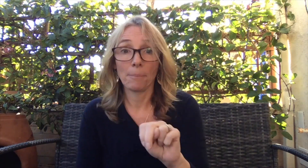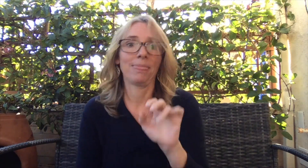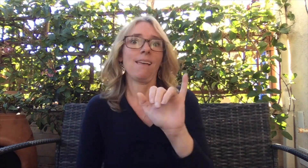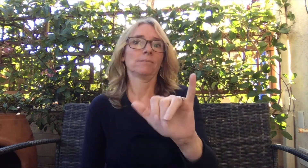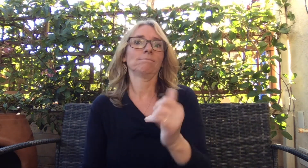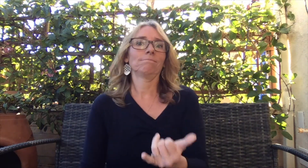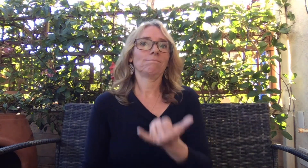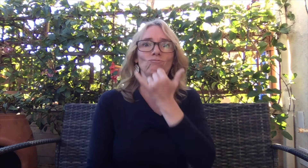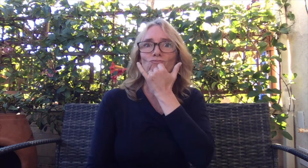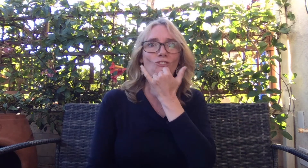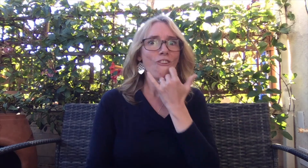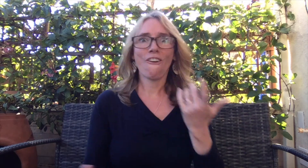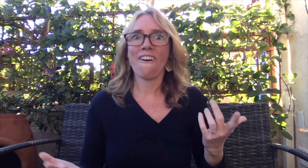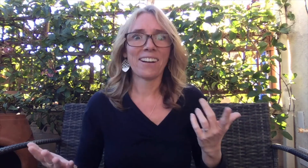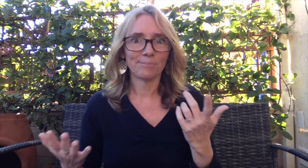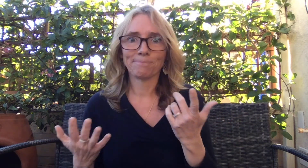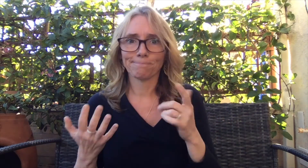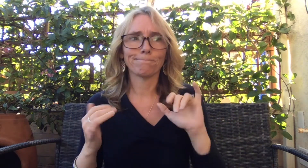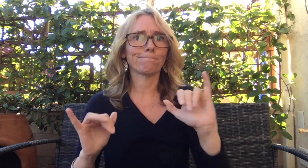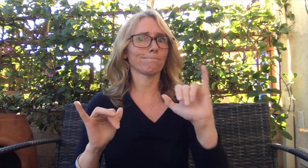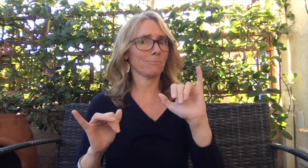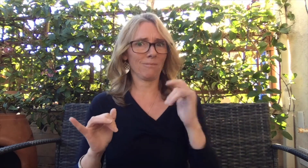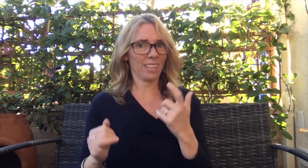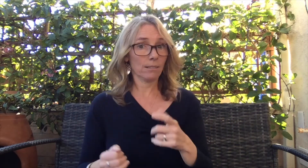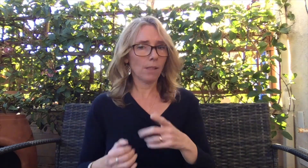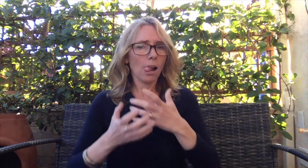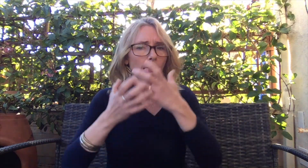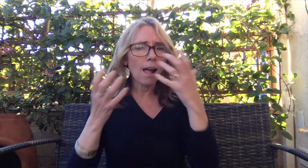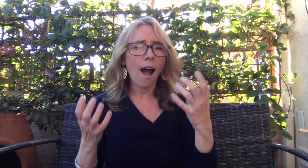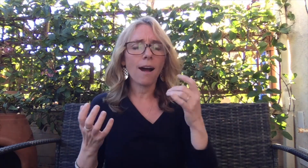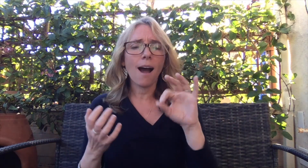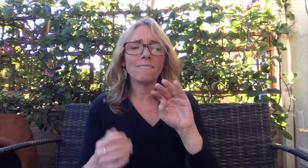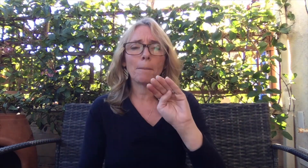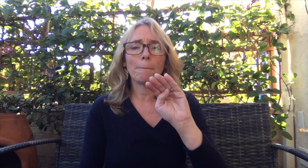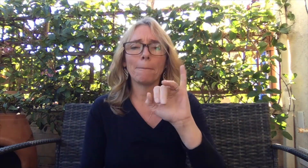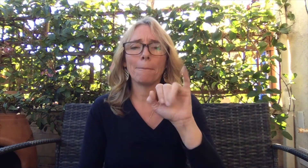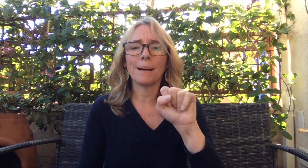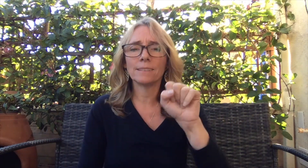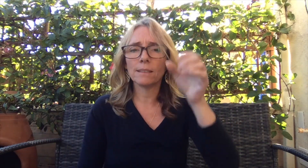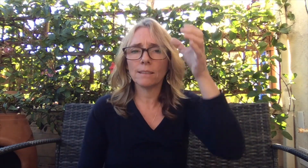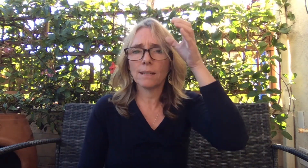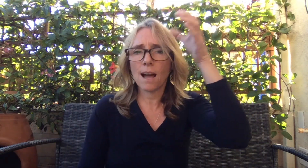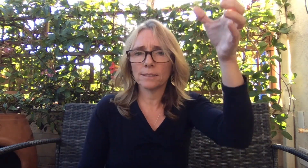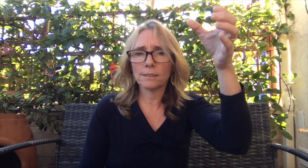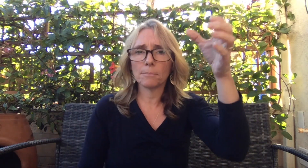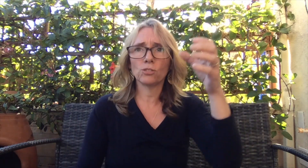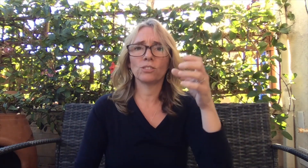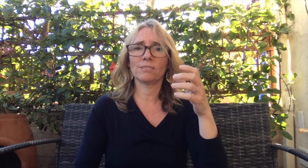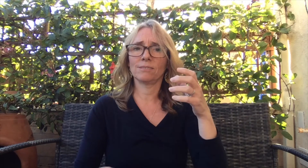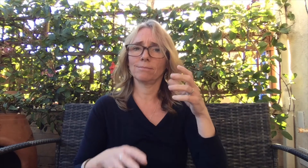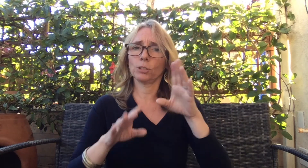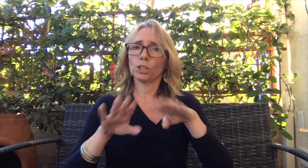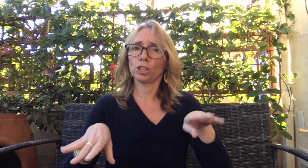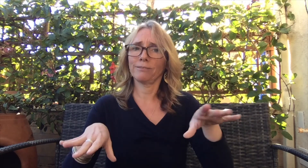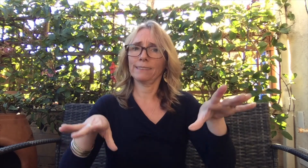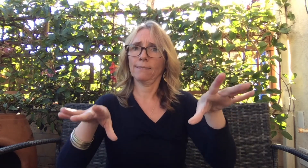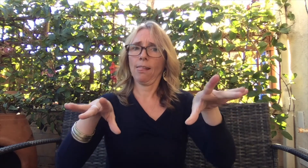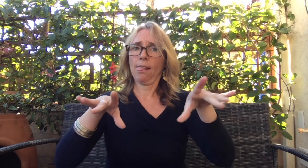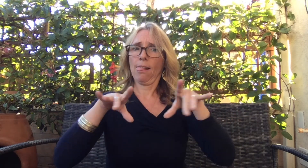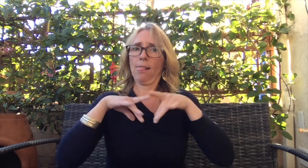may respond to that as, oh, well, that is unusual. And that's simply wrong. There are so many misconceptions out